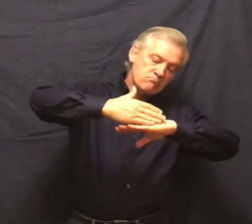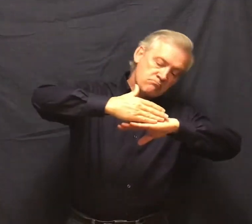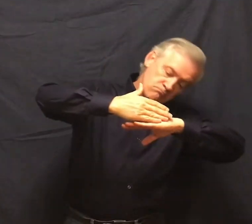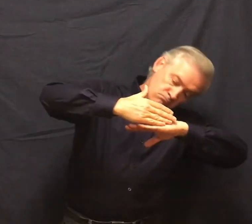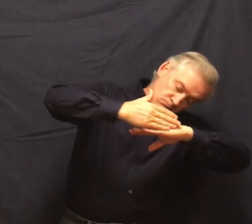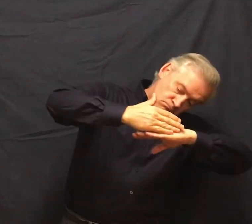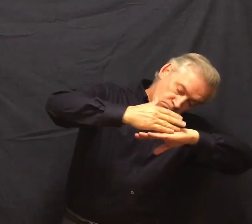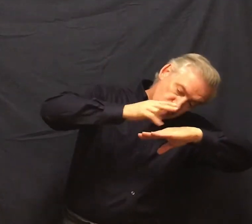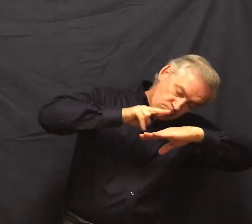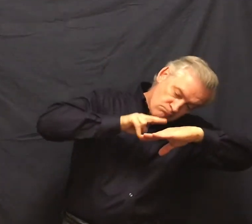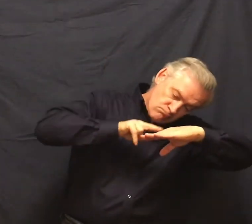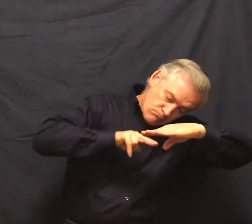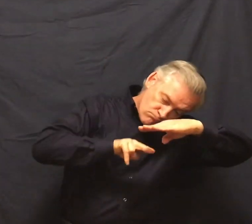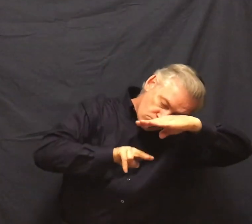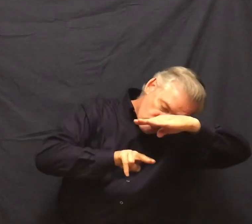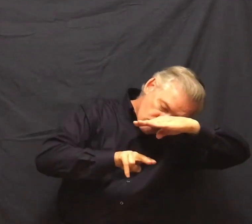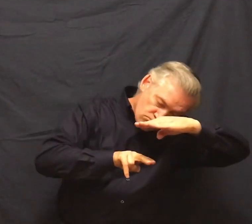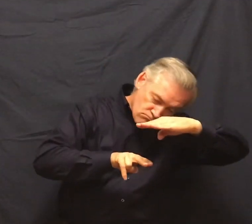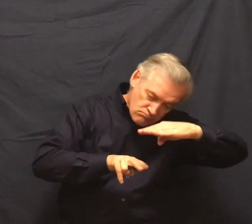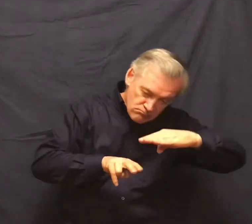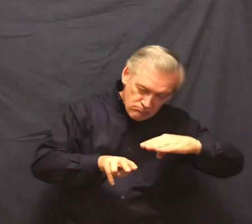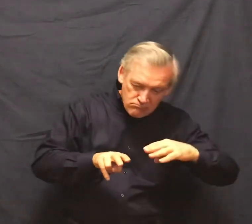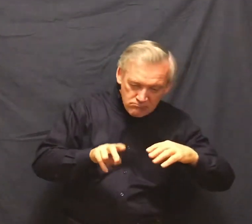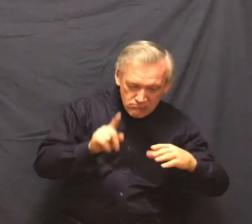He leaned over and inspected the sacking closely.